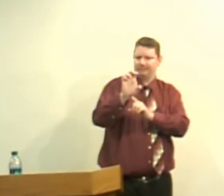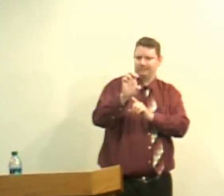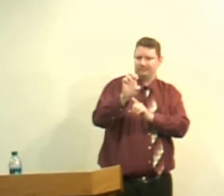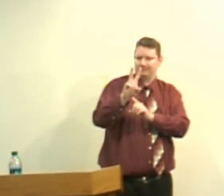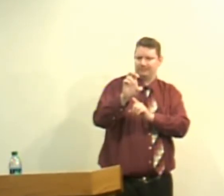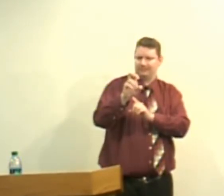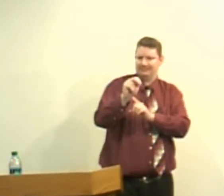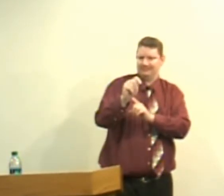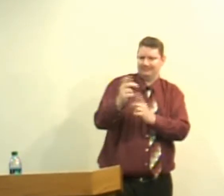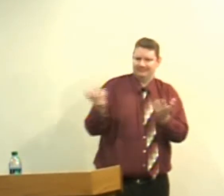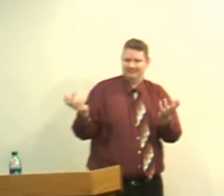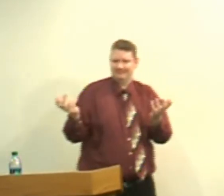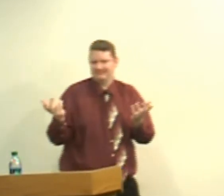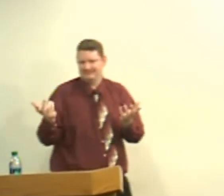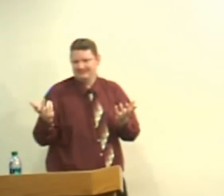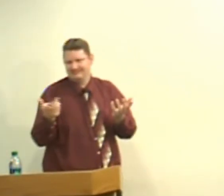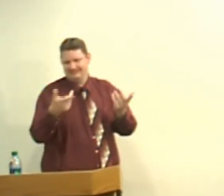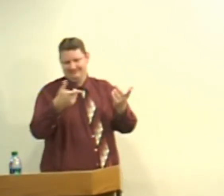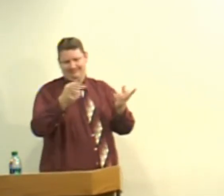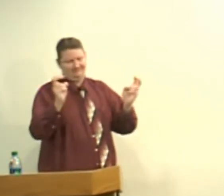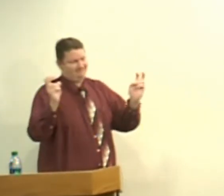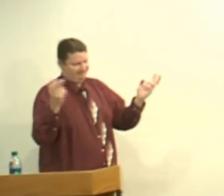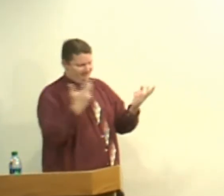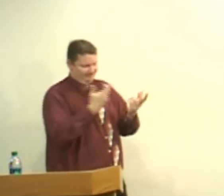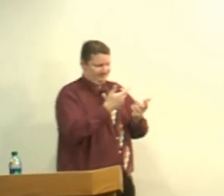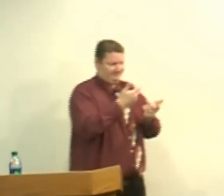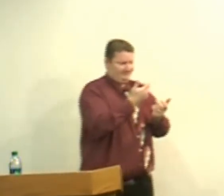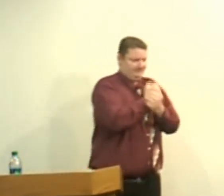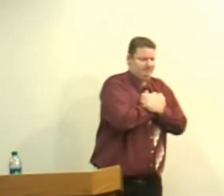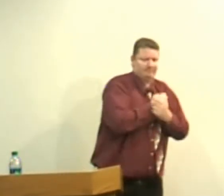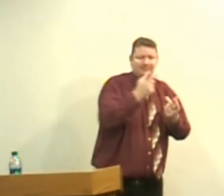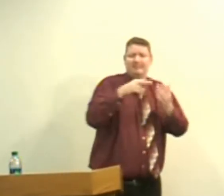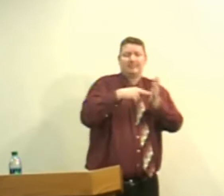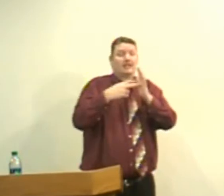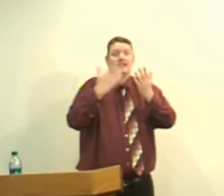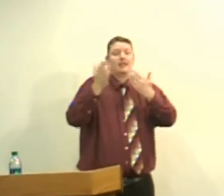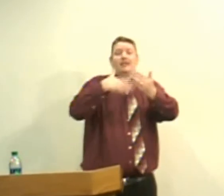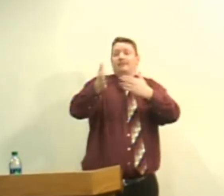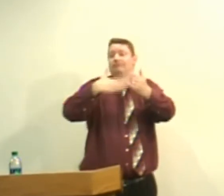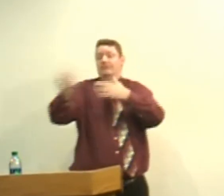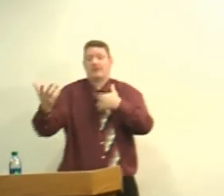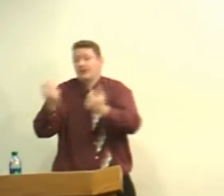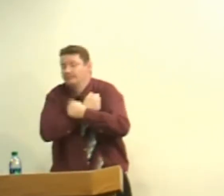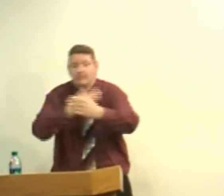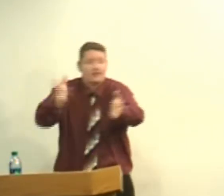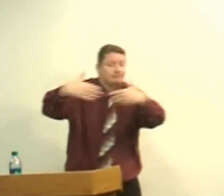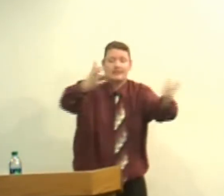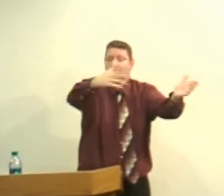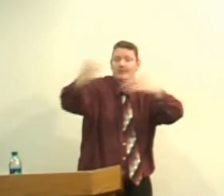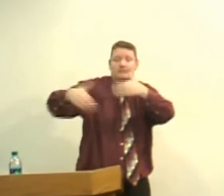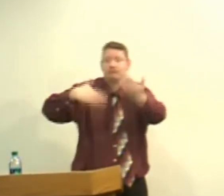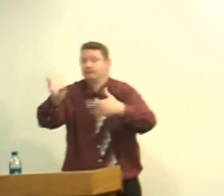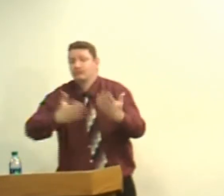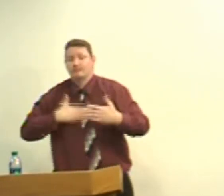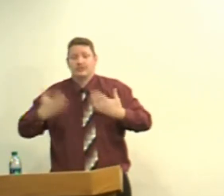It shows love. It shows this fervent activity of love. Meaning that no matter what, you know,